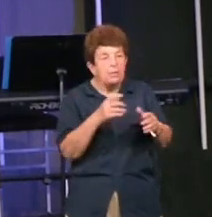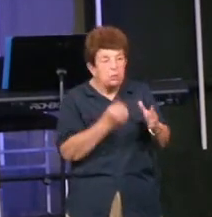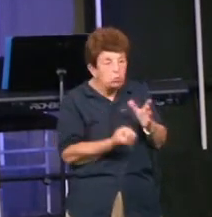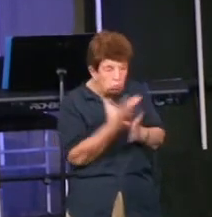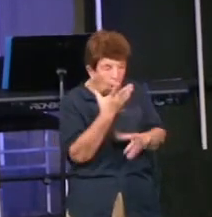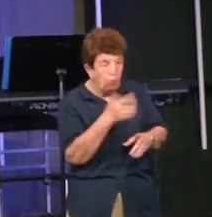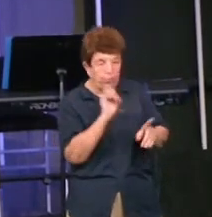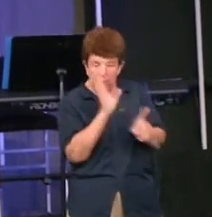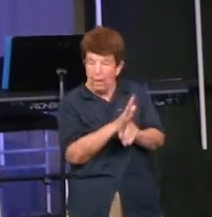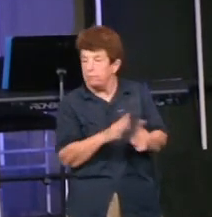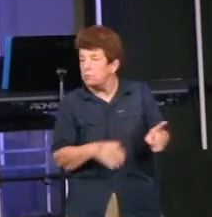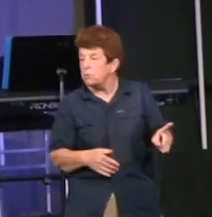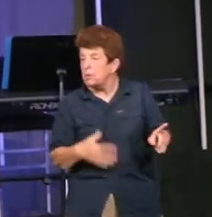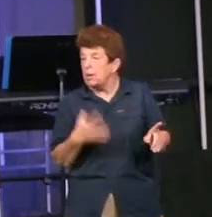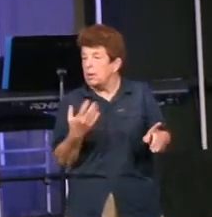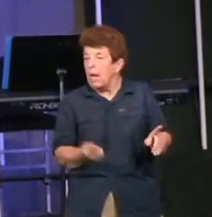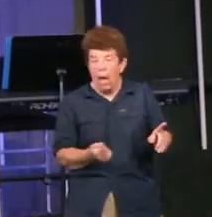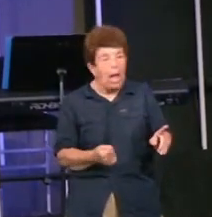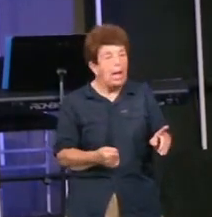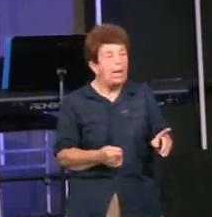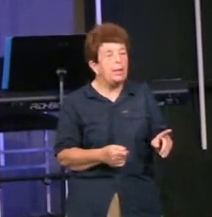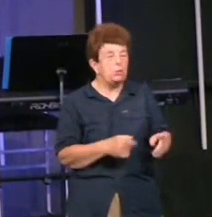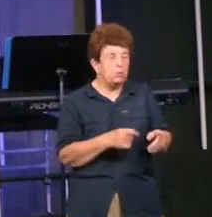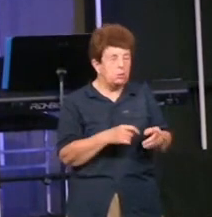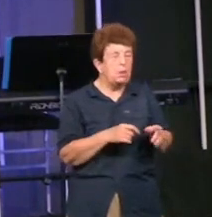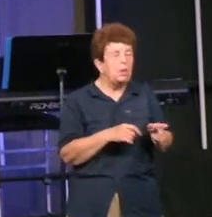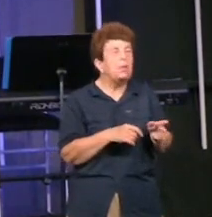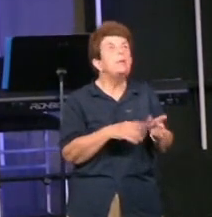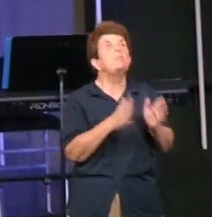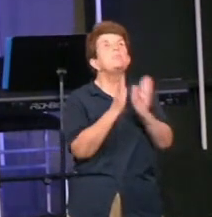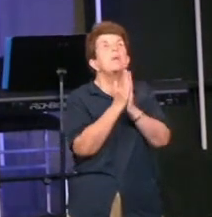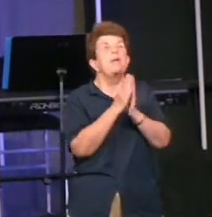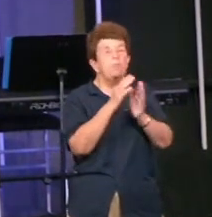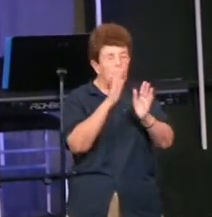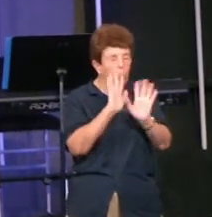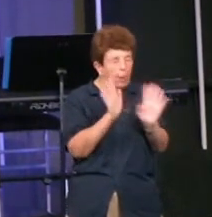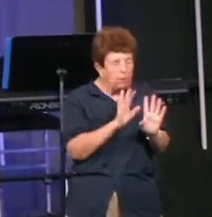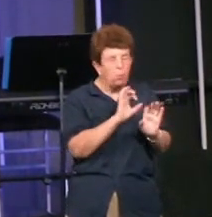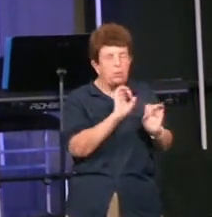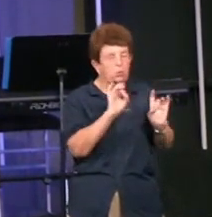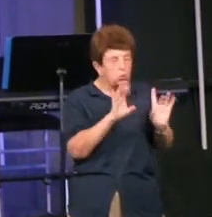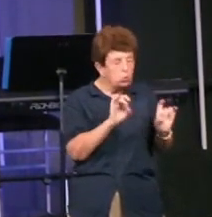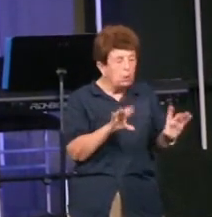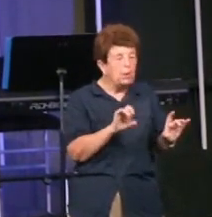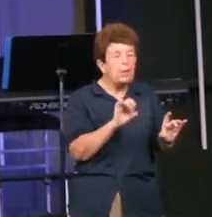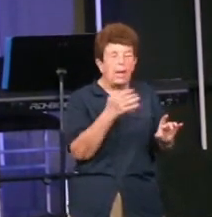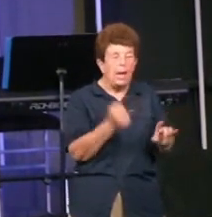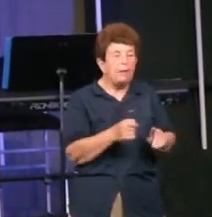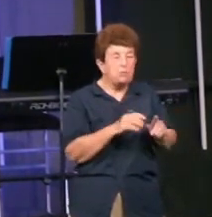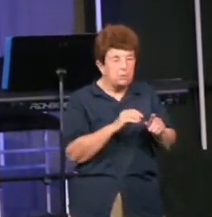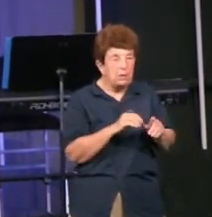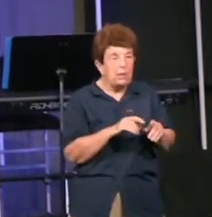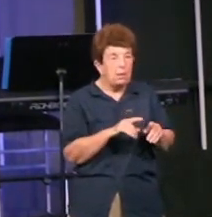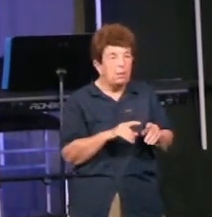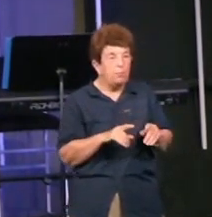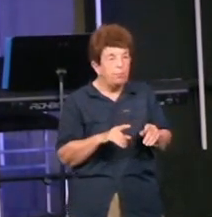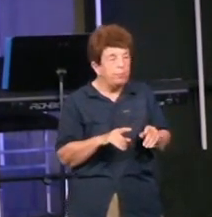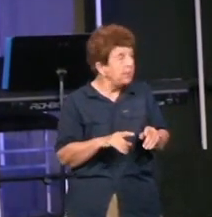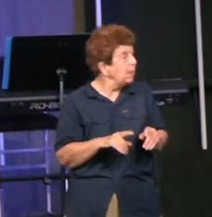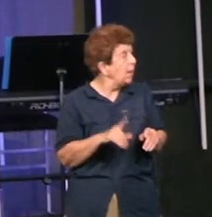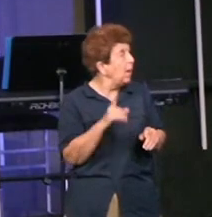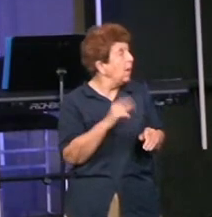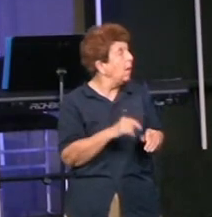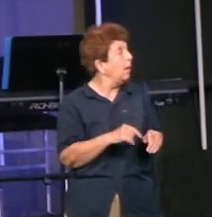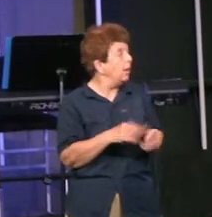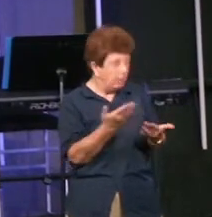that. They had to be reliant on the weather, that it wouldn't be destroyed, that it wouldn't be ruined. They had to be reliant that it would come to be able to